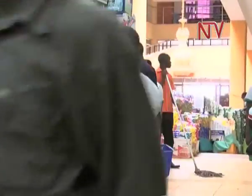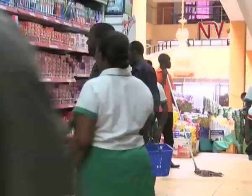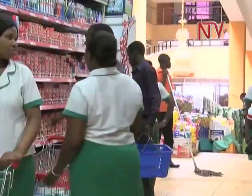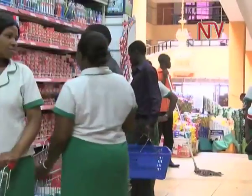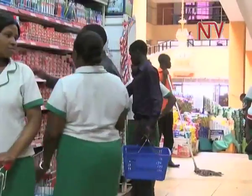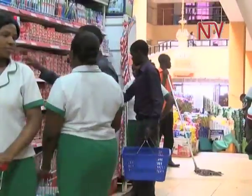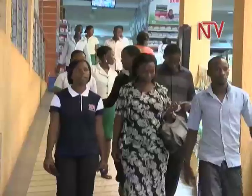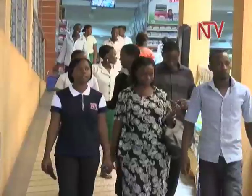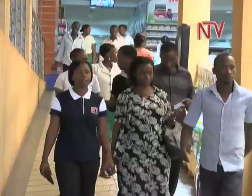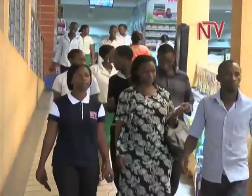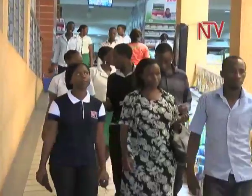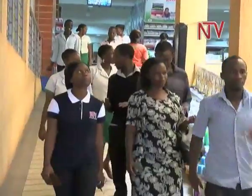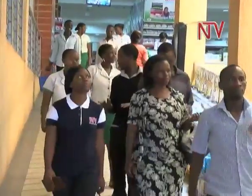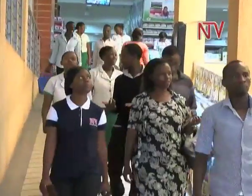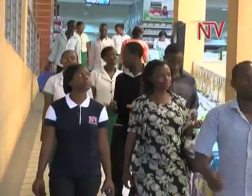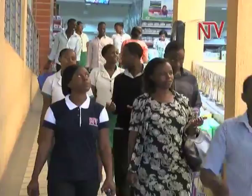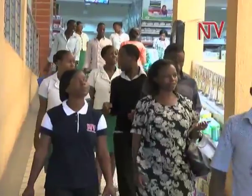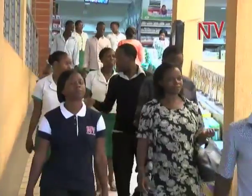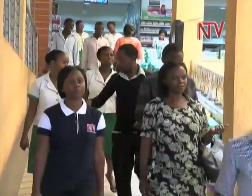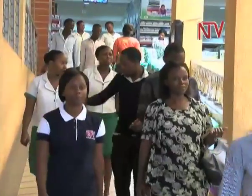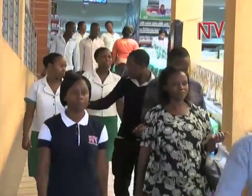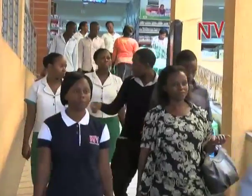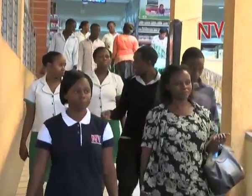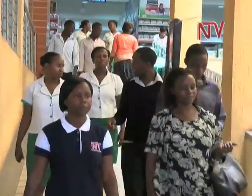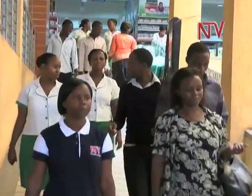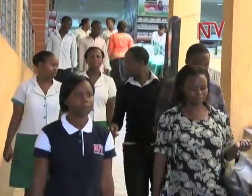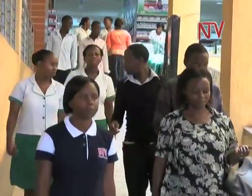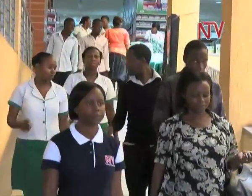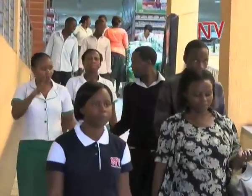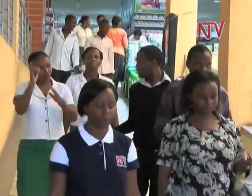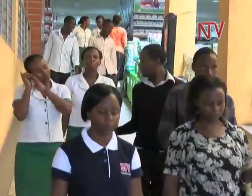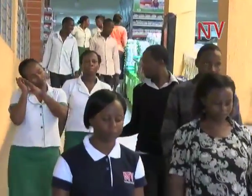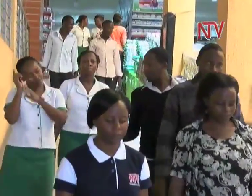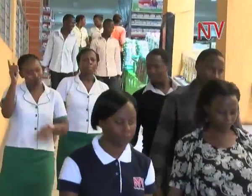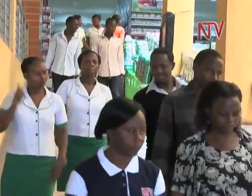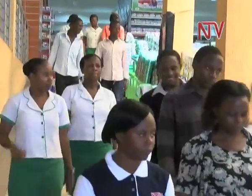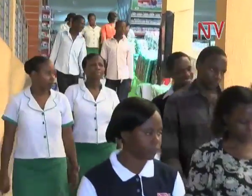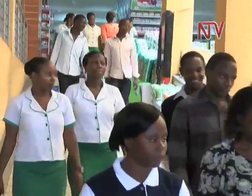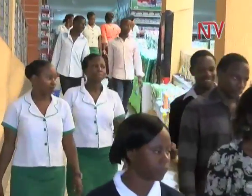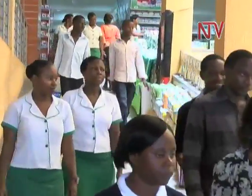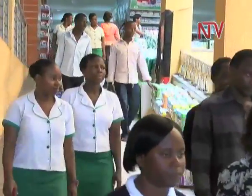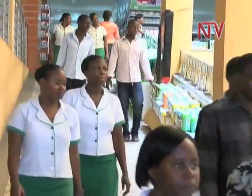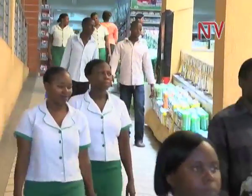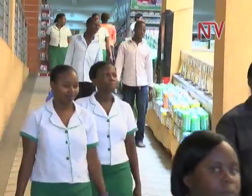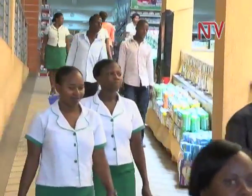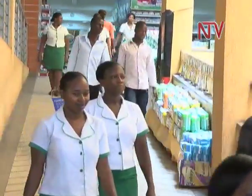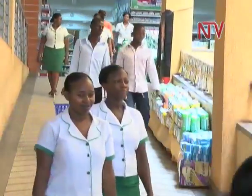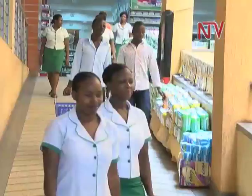employment. According to statistics from the Ugandan National Association of the Deaf, only five percent of the deaf people are employed